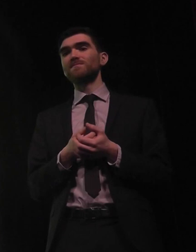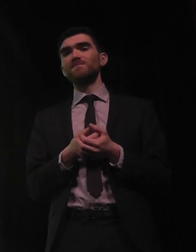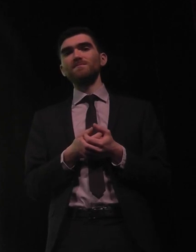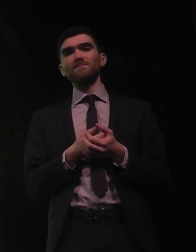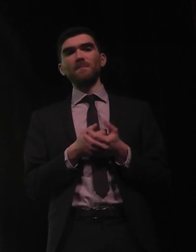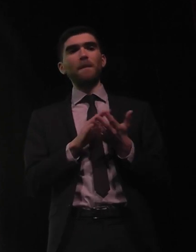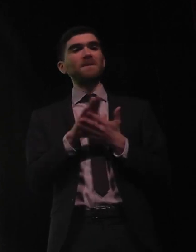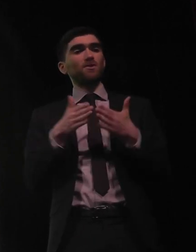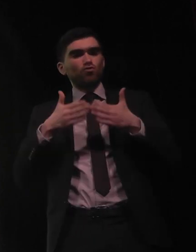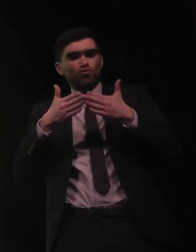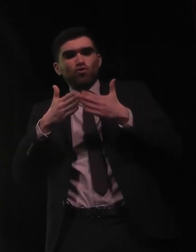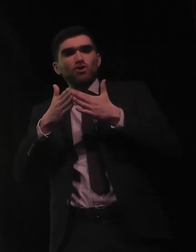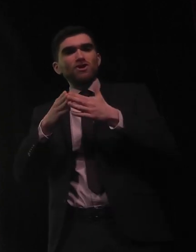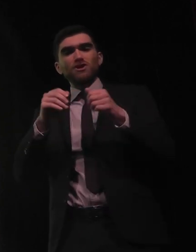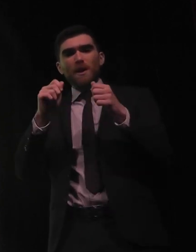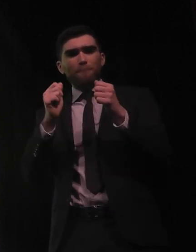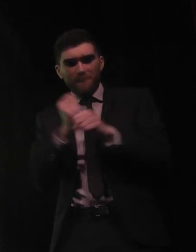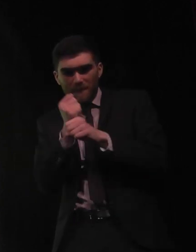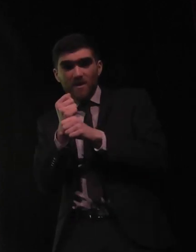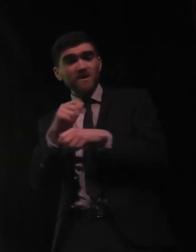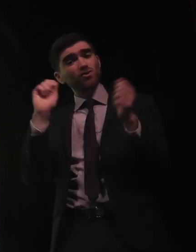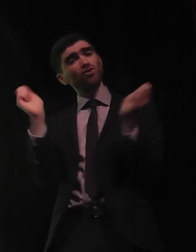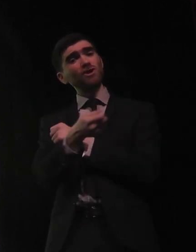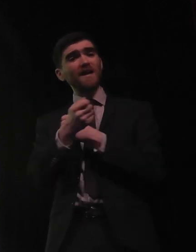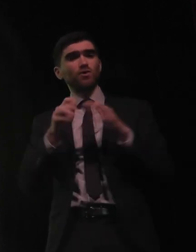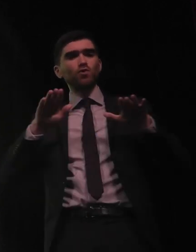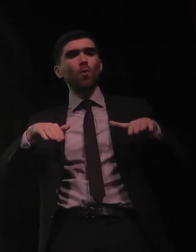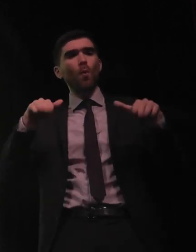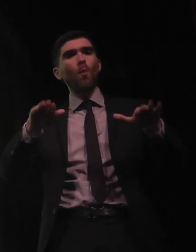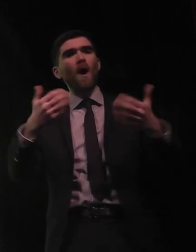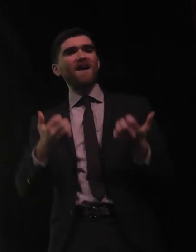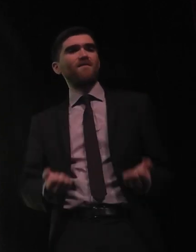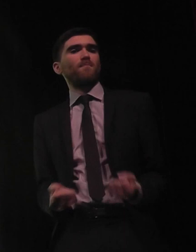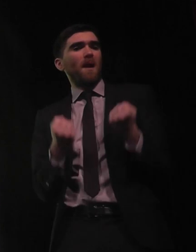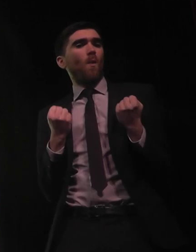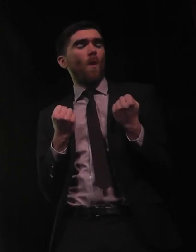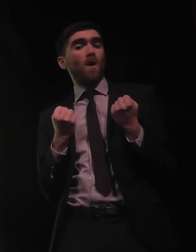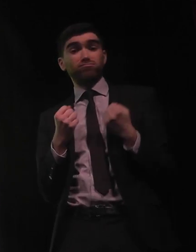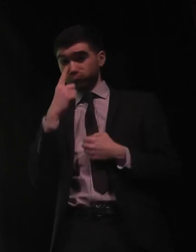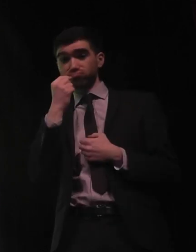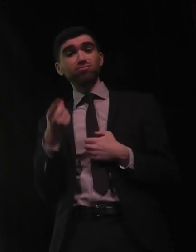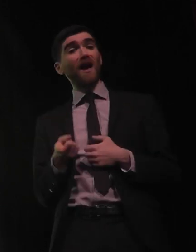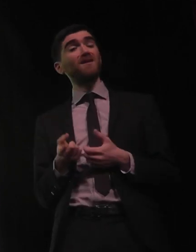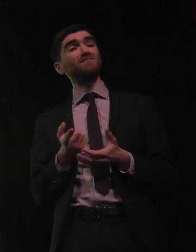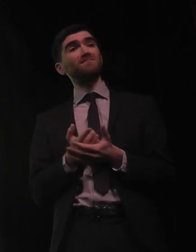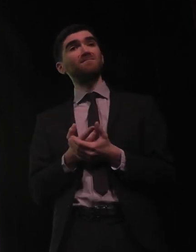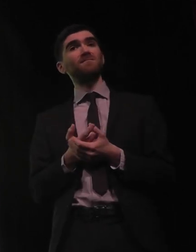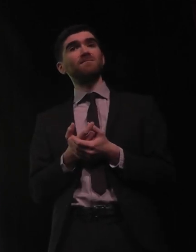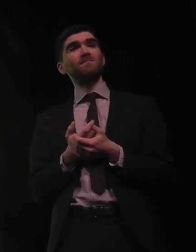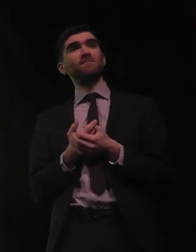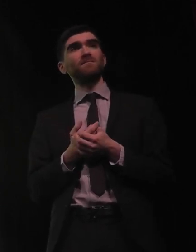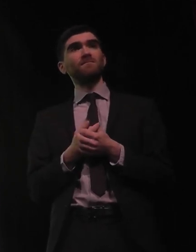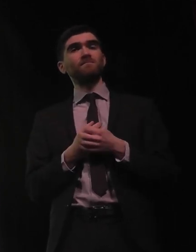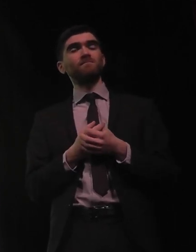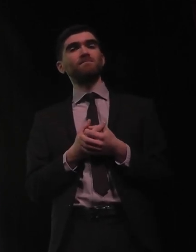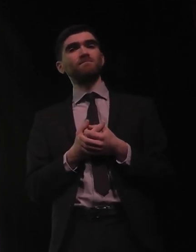conversion of shipbuilding power to wave power or aerospace to wind power. Greens understand that the bottom line isn't the bottom